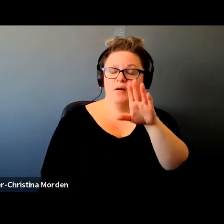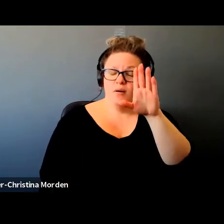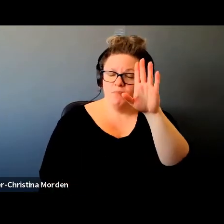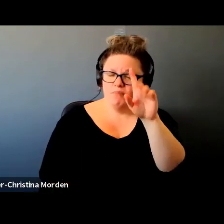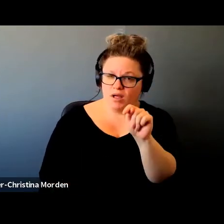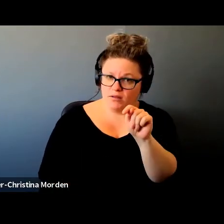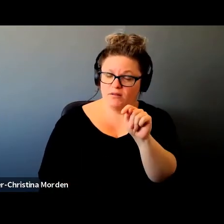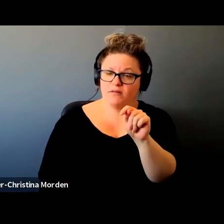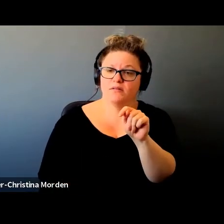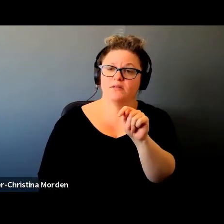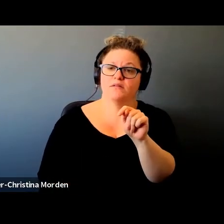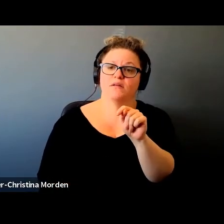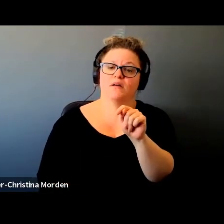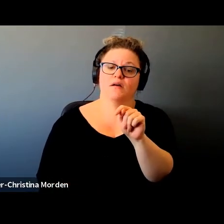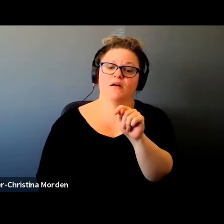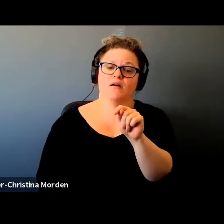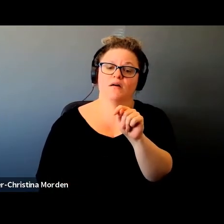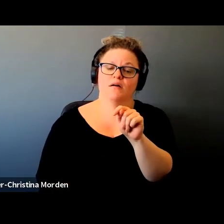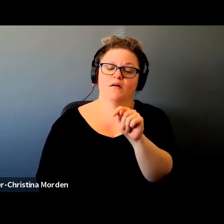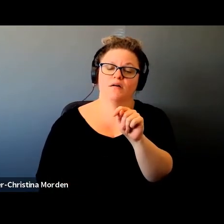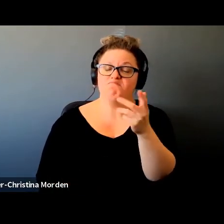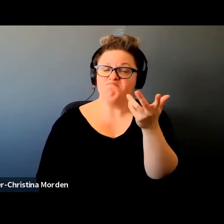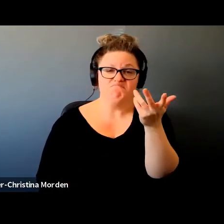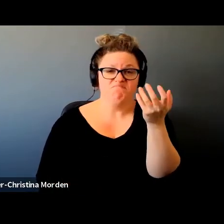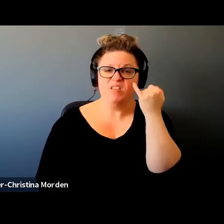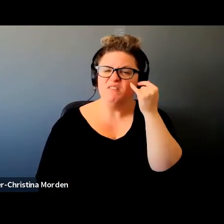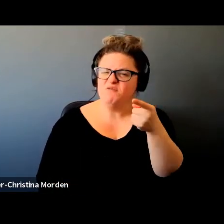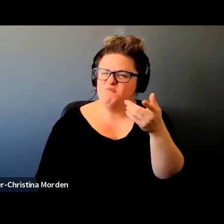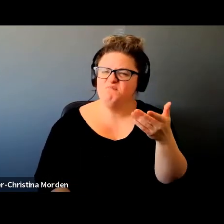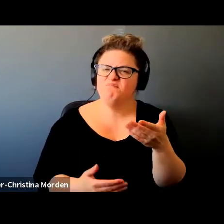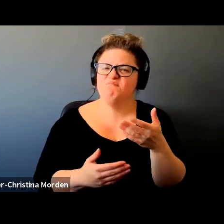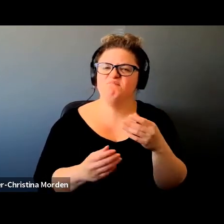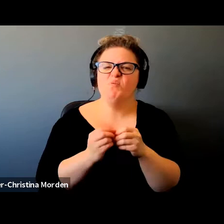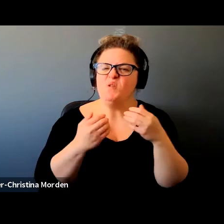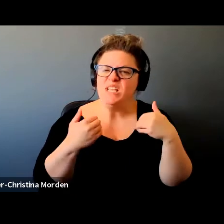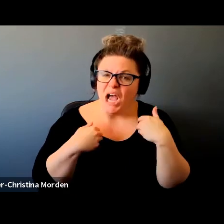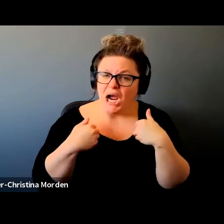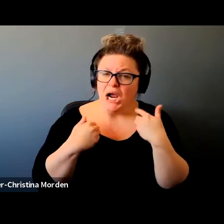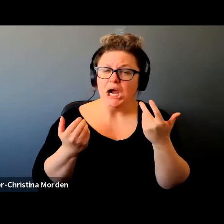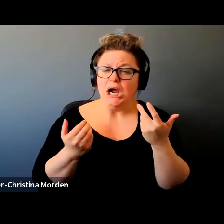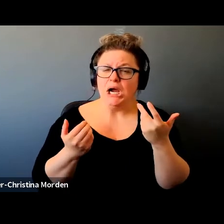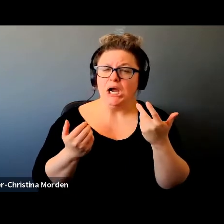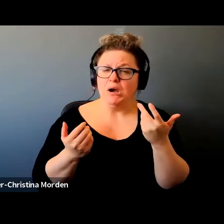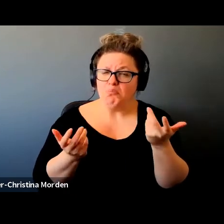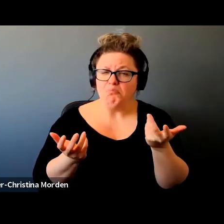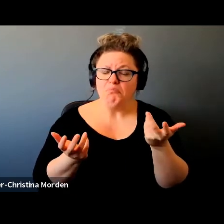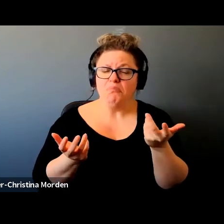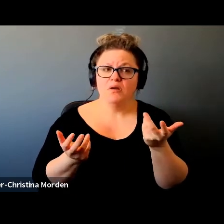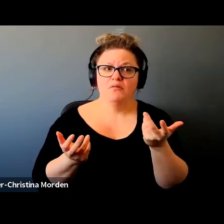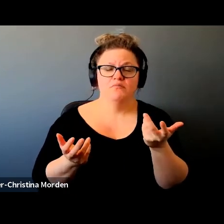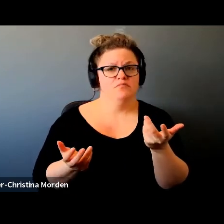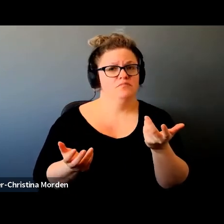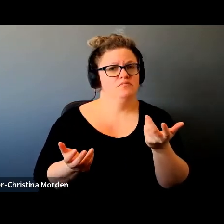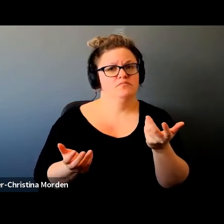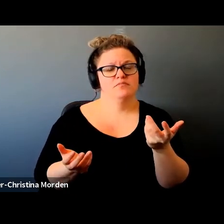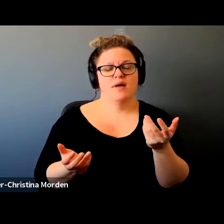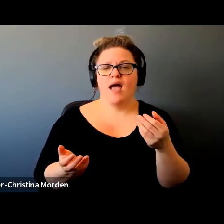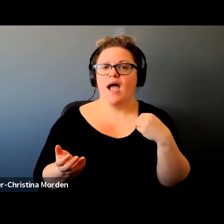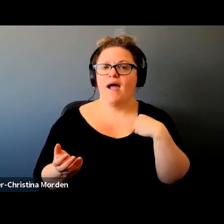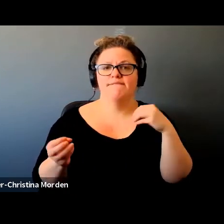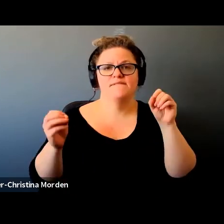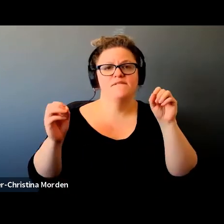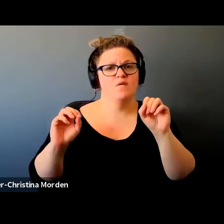I think that, especially if you're a younger performer breaking in, that there are rich,